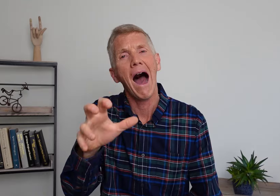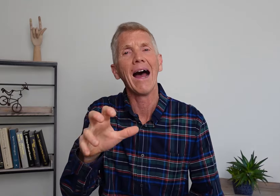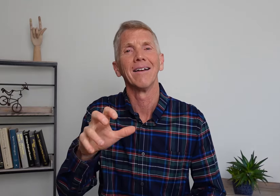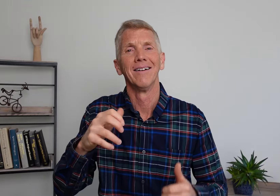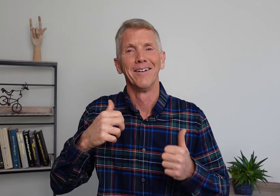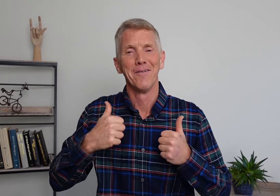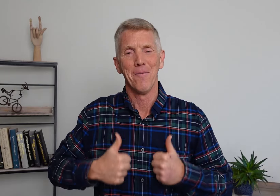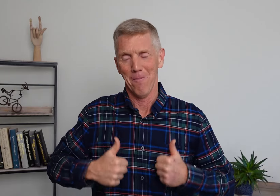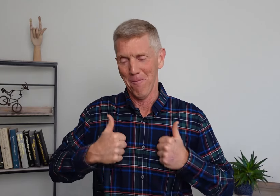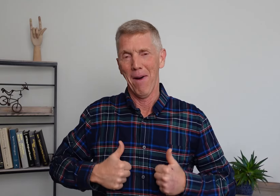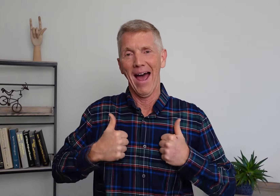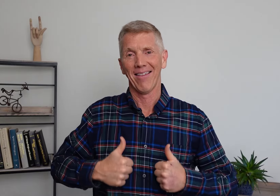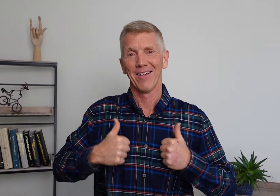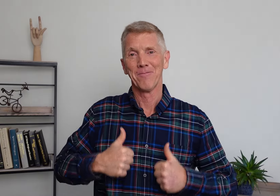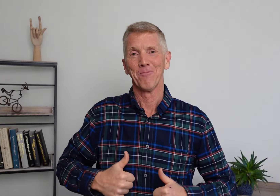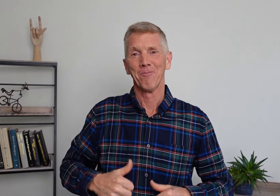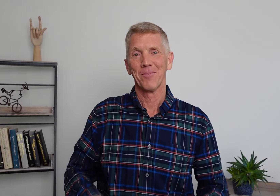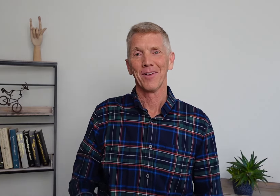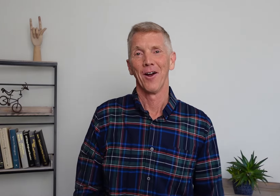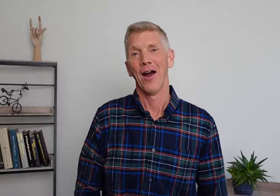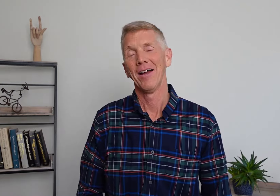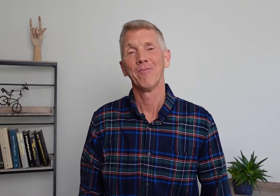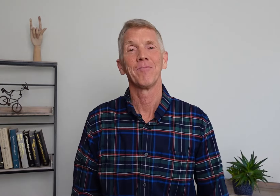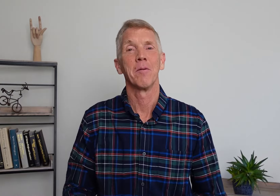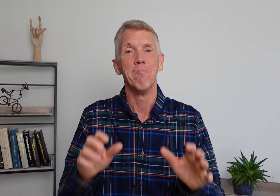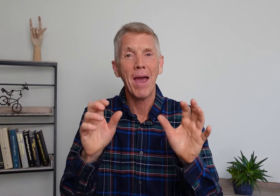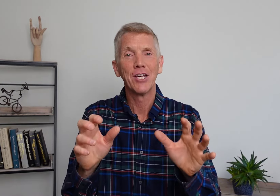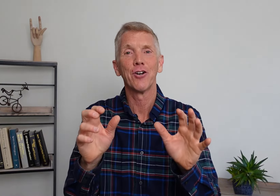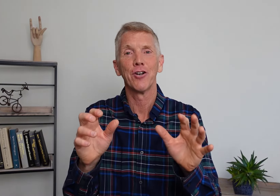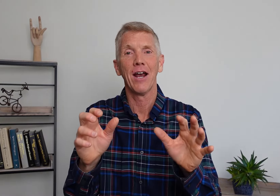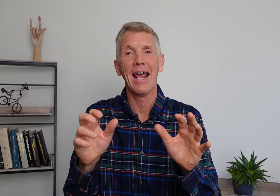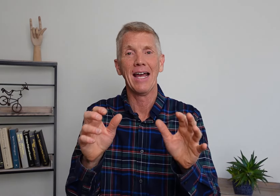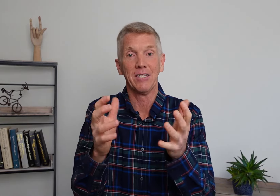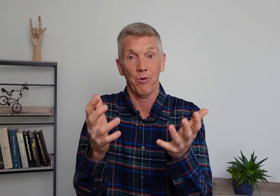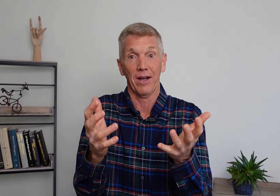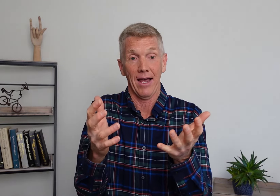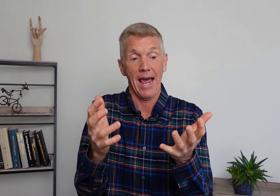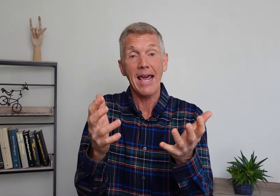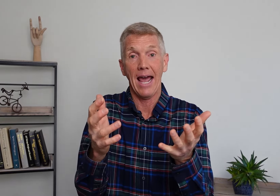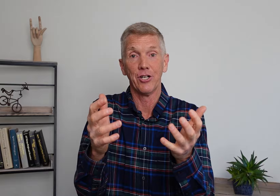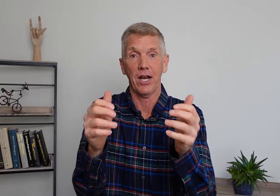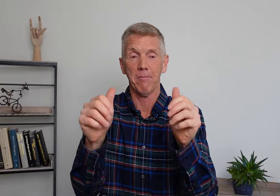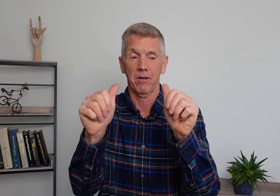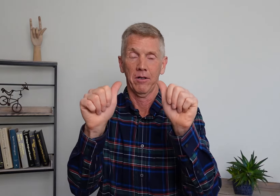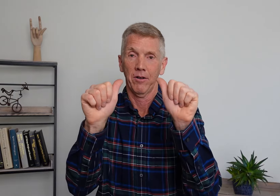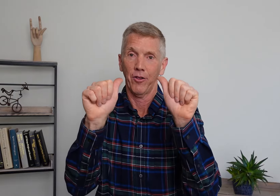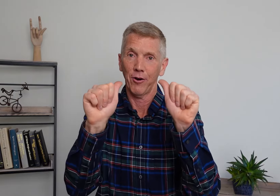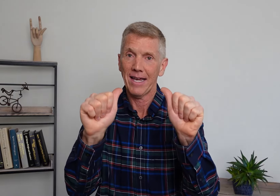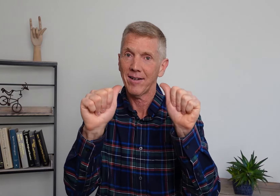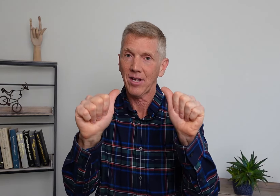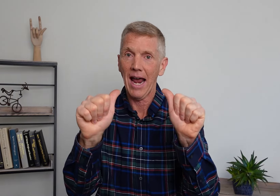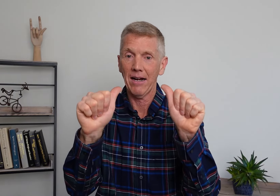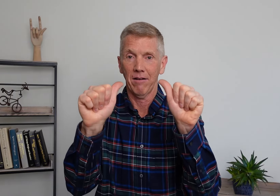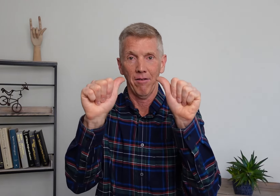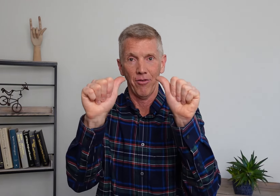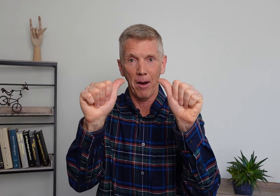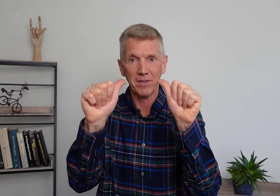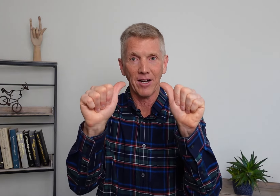hot bath. All right? Make sure your hands with an A hand shape, they're in tight, thumbs